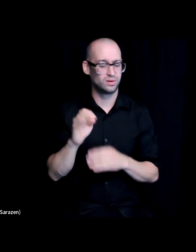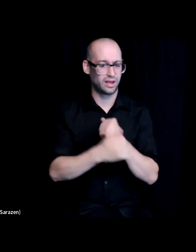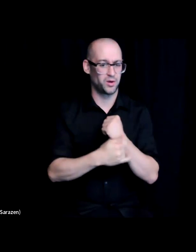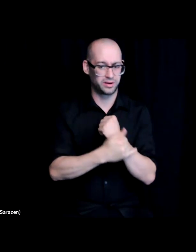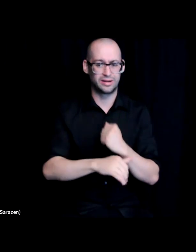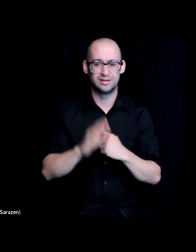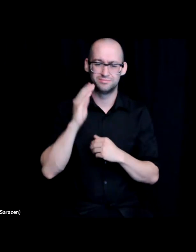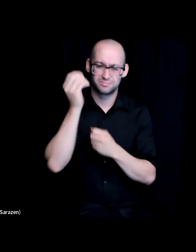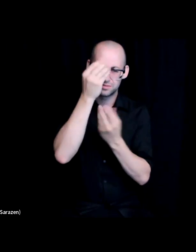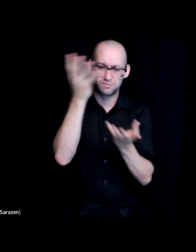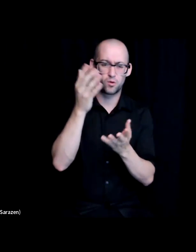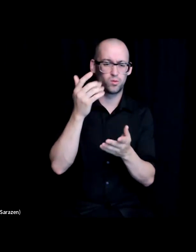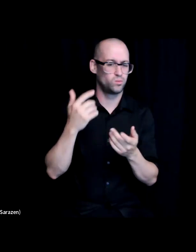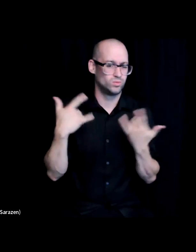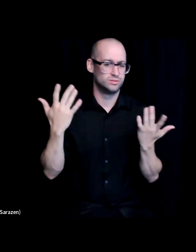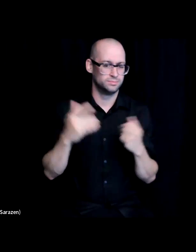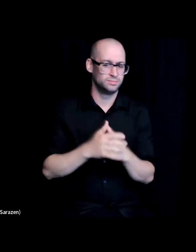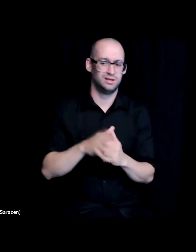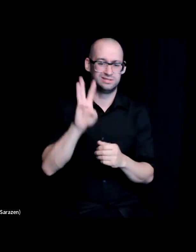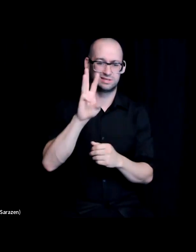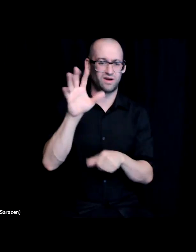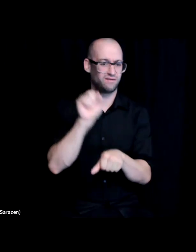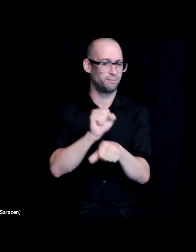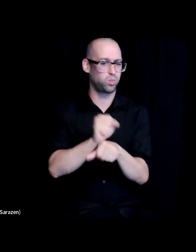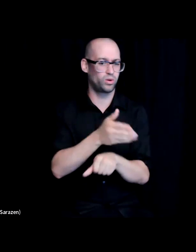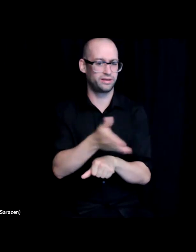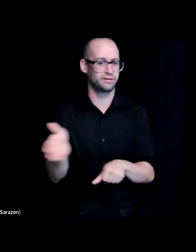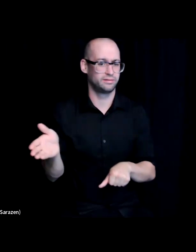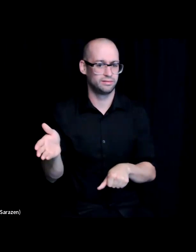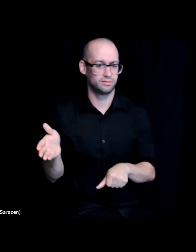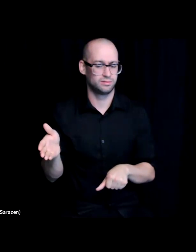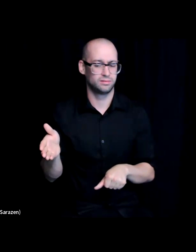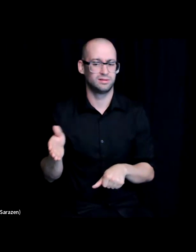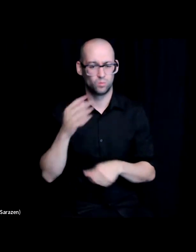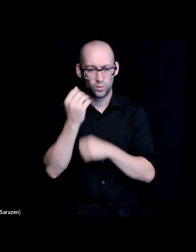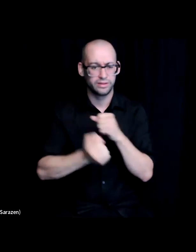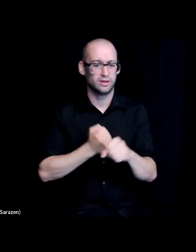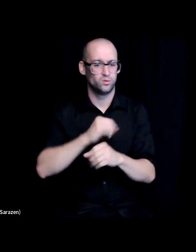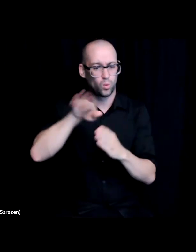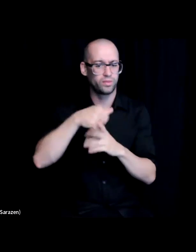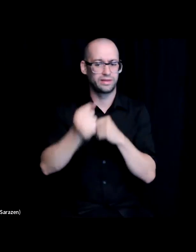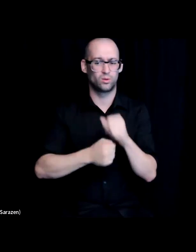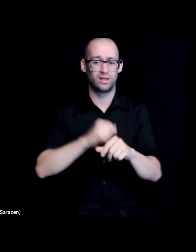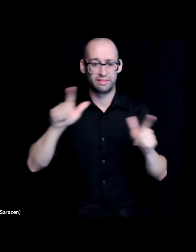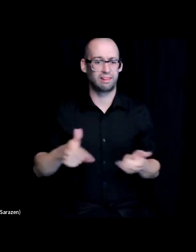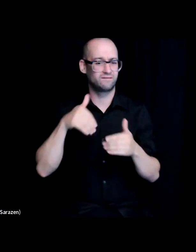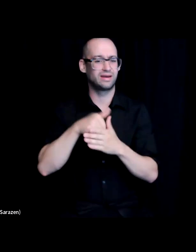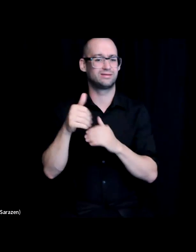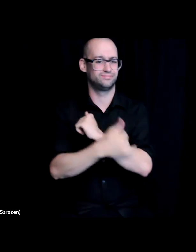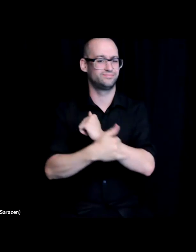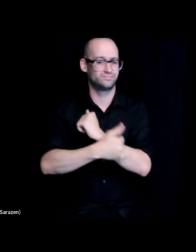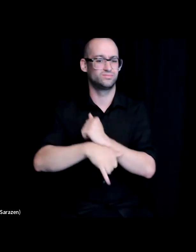To give you a little idea, we have about 65 employees year round, and they all live in the rural